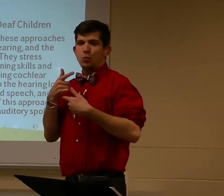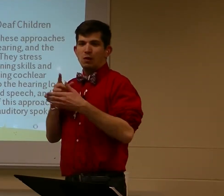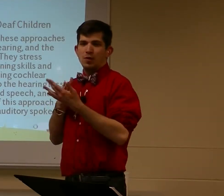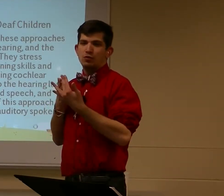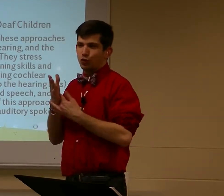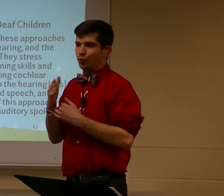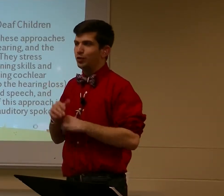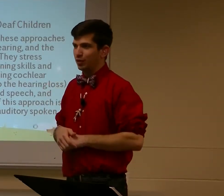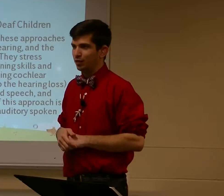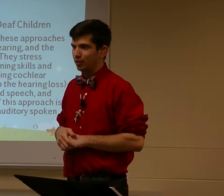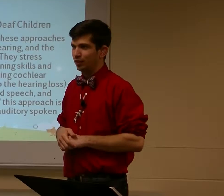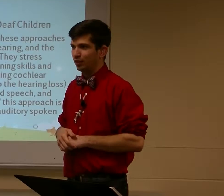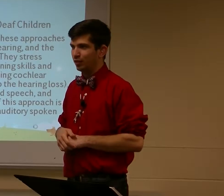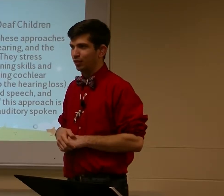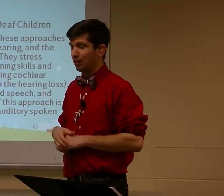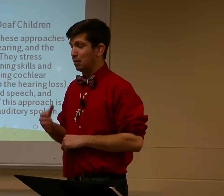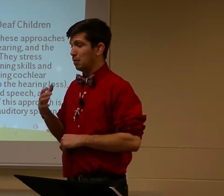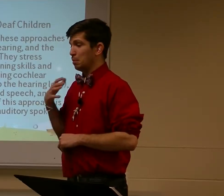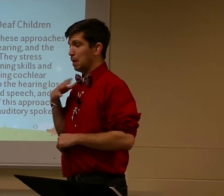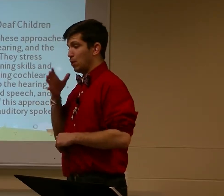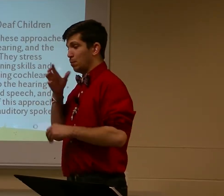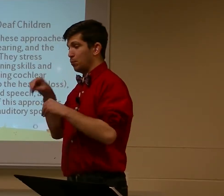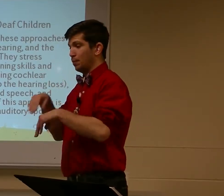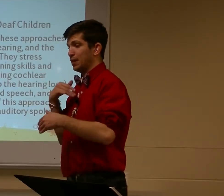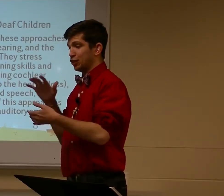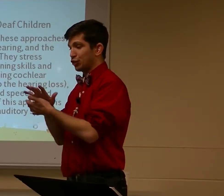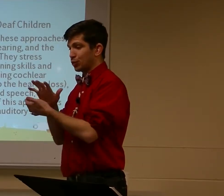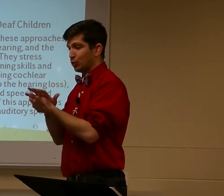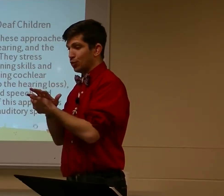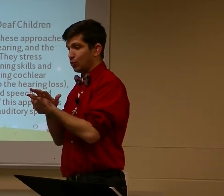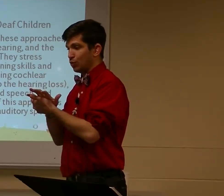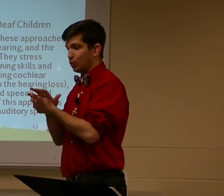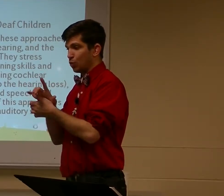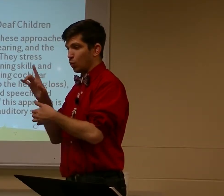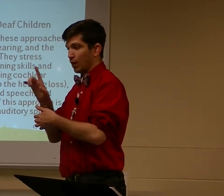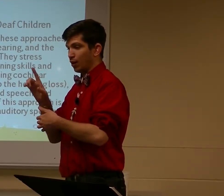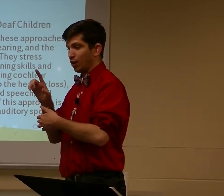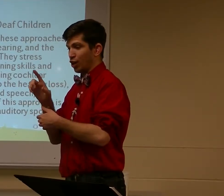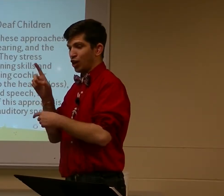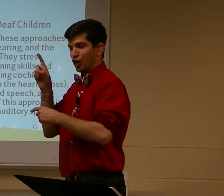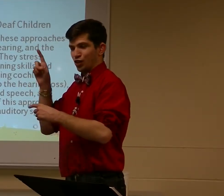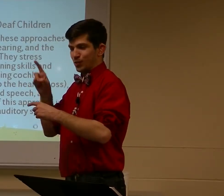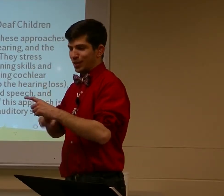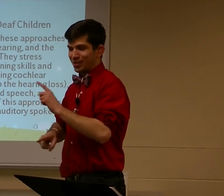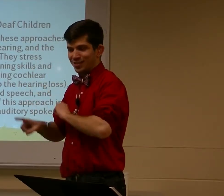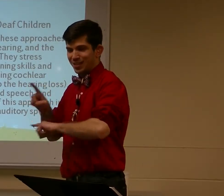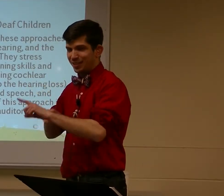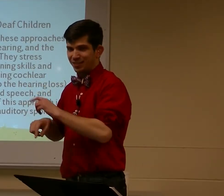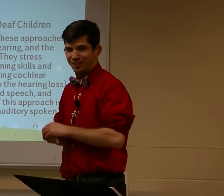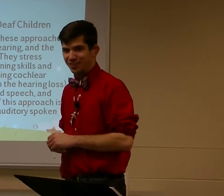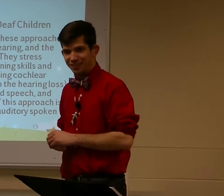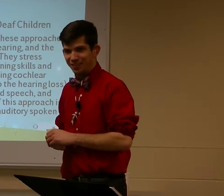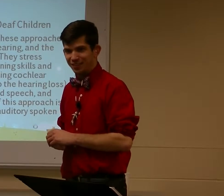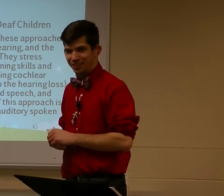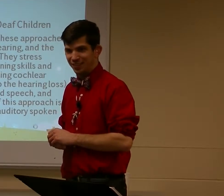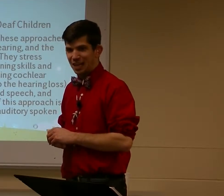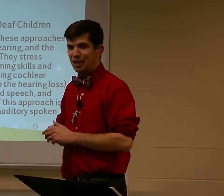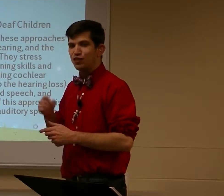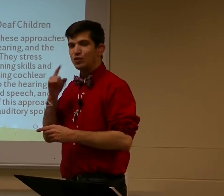I went through. My mom put me in a school where you cannot sign. If you